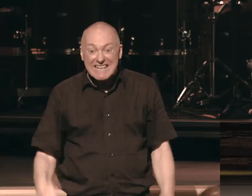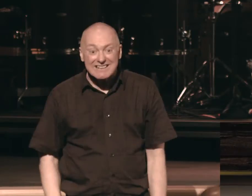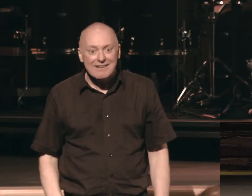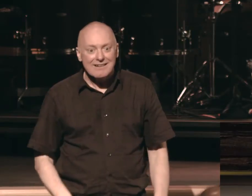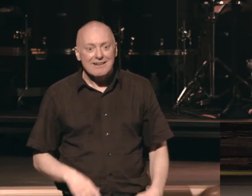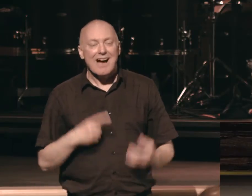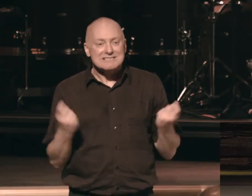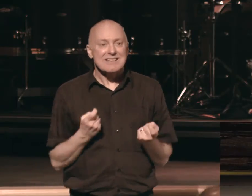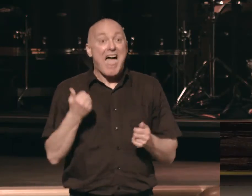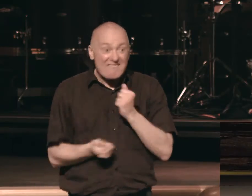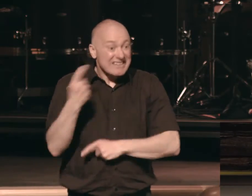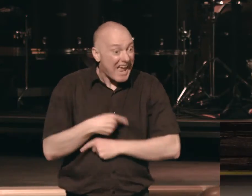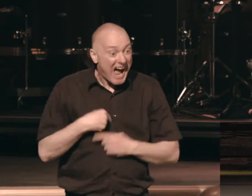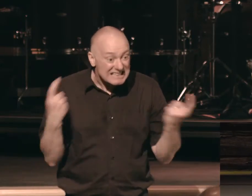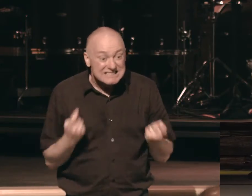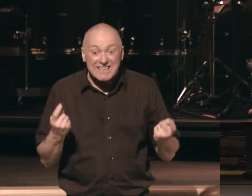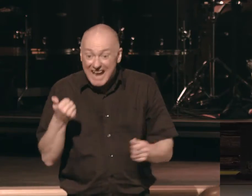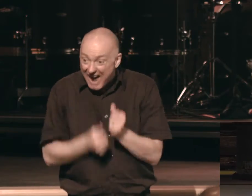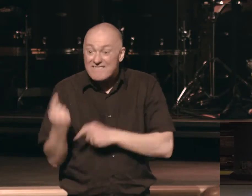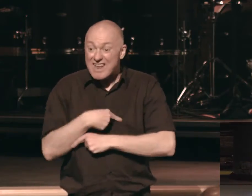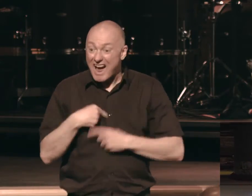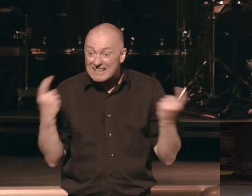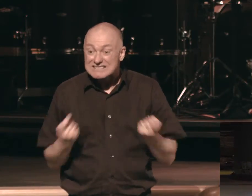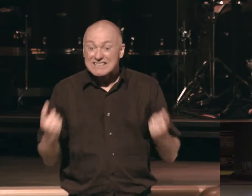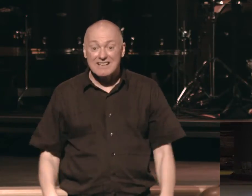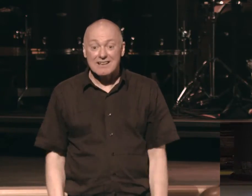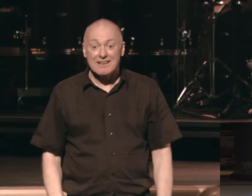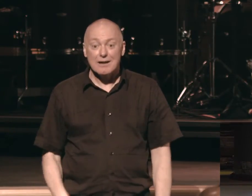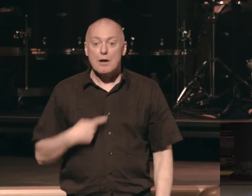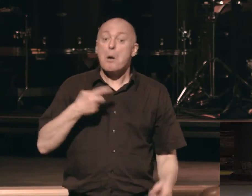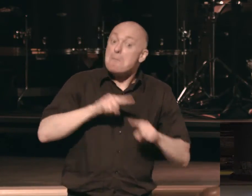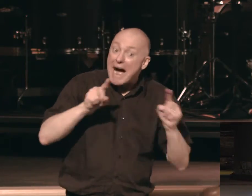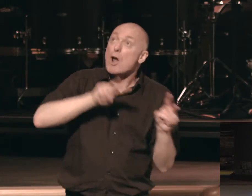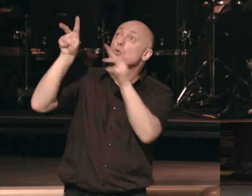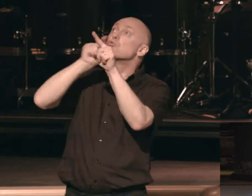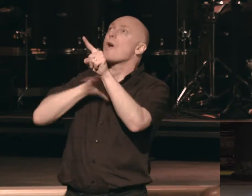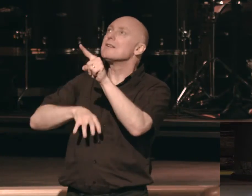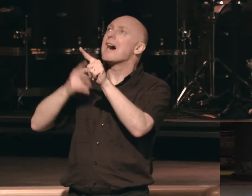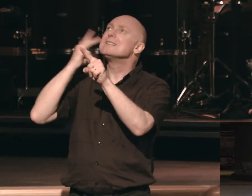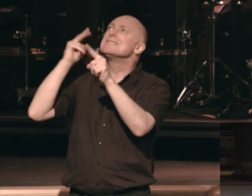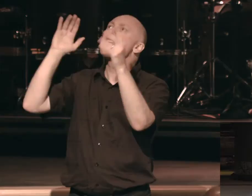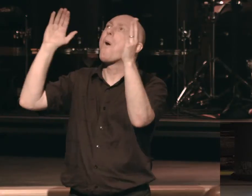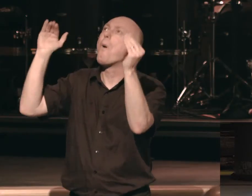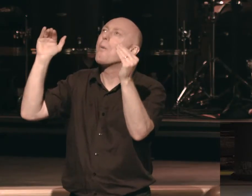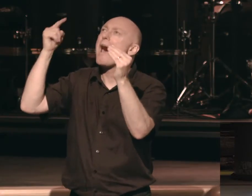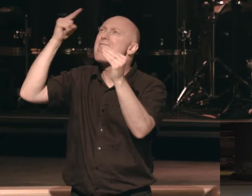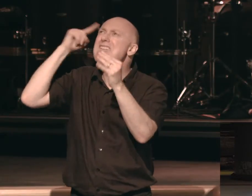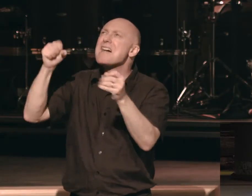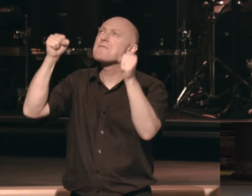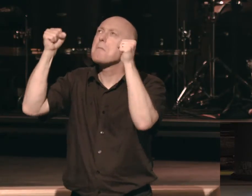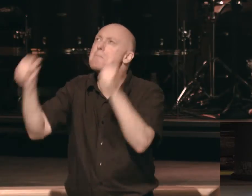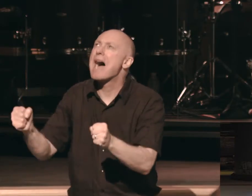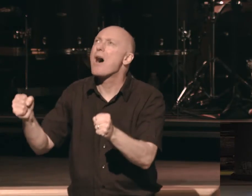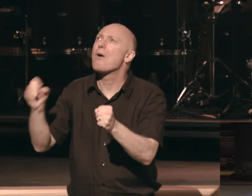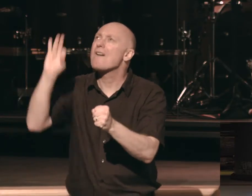day. But I look to Christ and I see hope. And I think of the power of his peace.